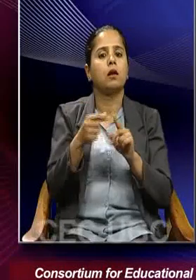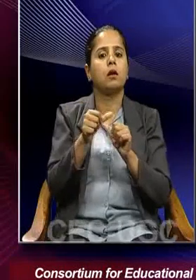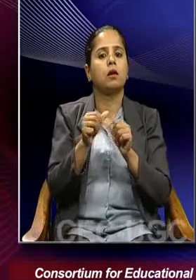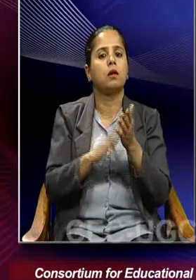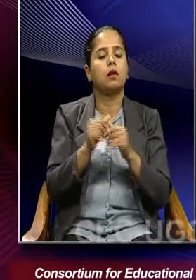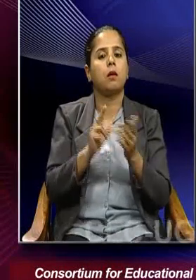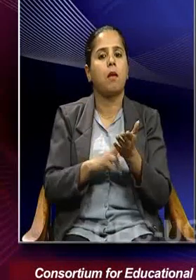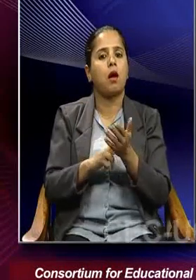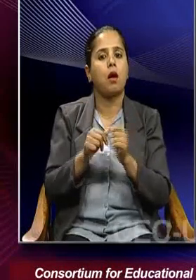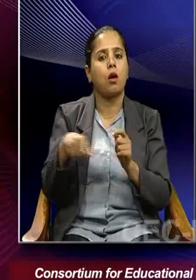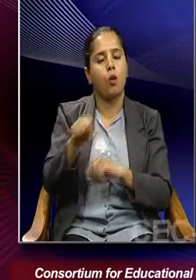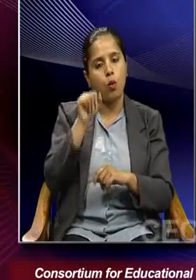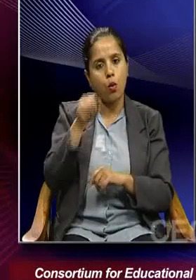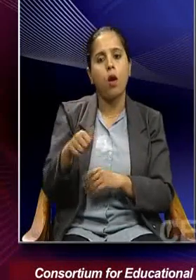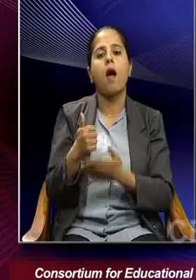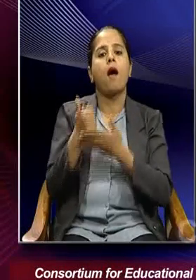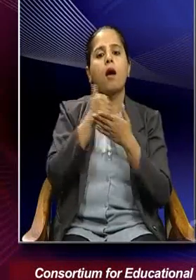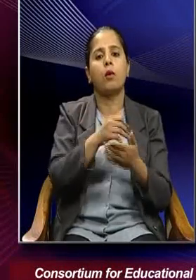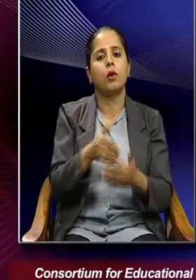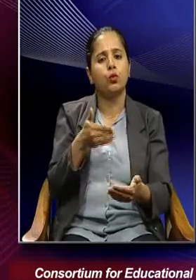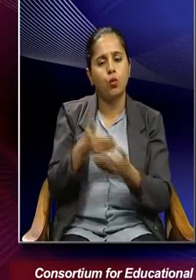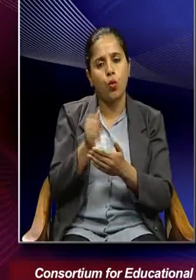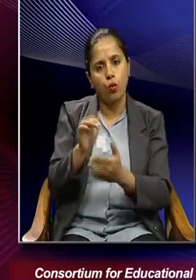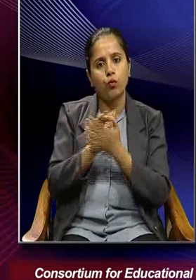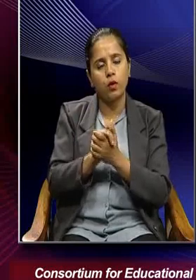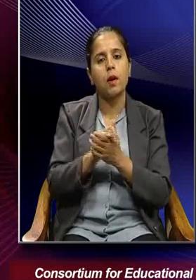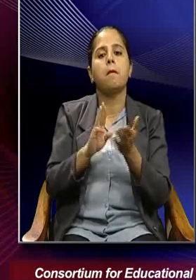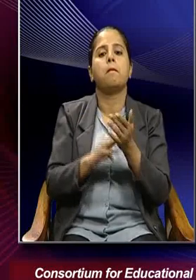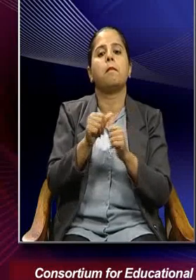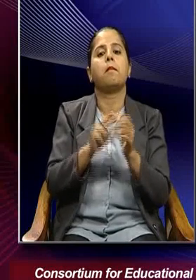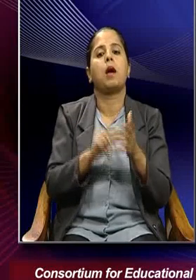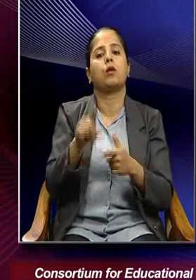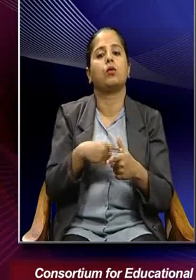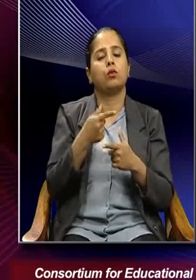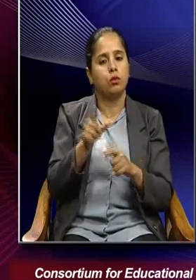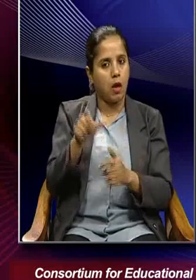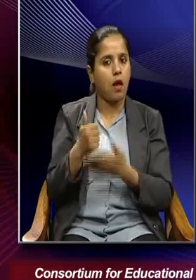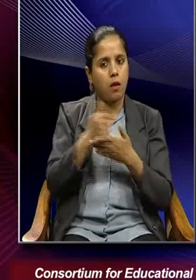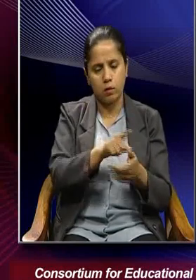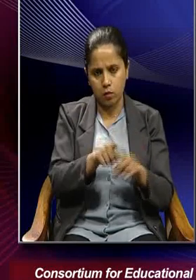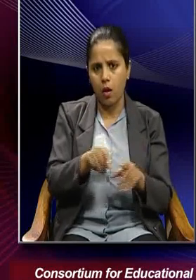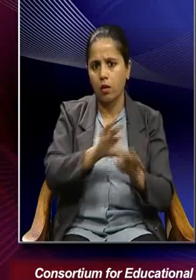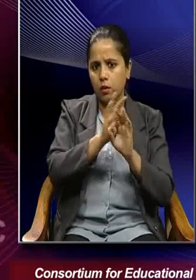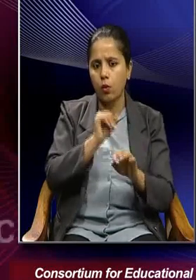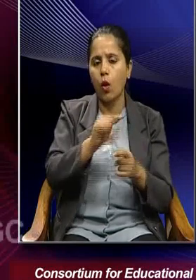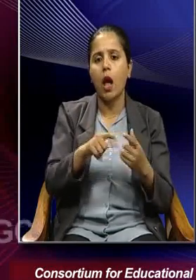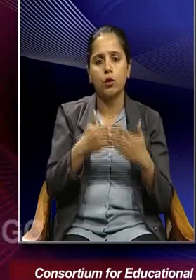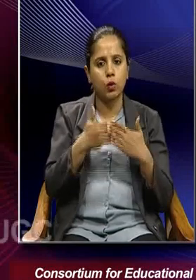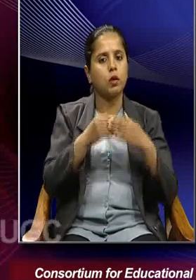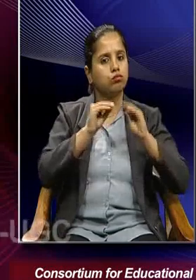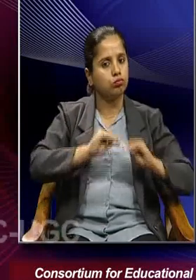up on his own with help of a close friend, Manoj Vajpayee. And he also arranges for her